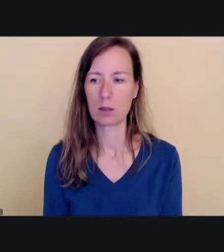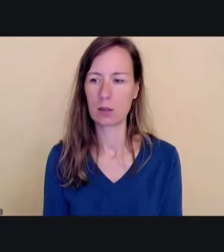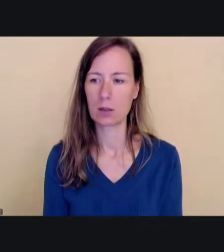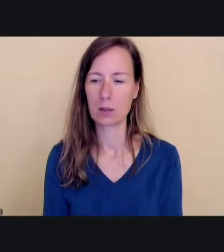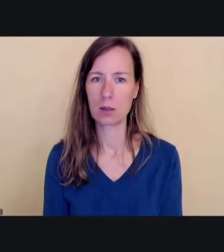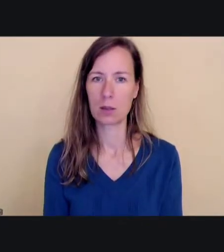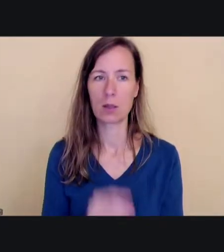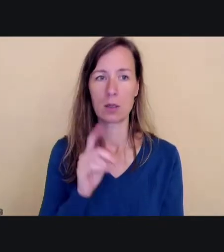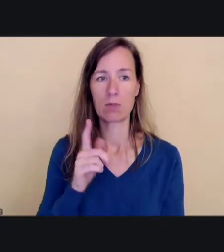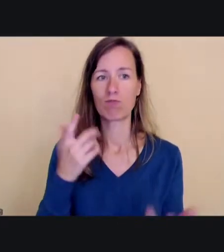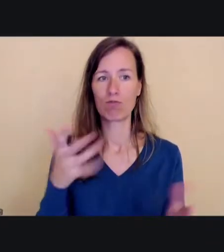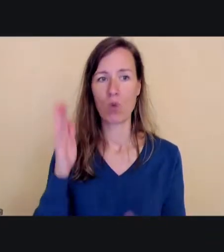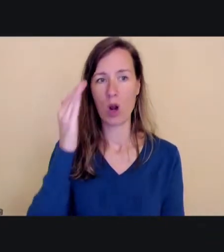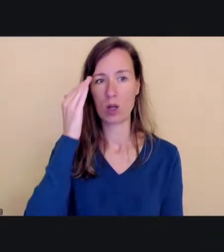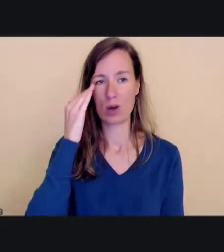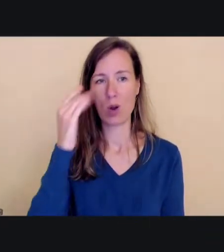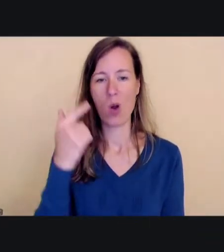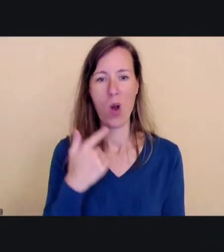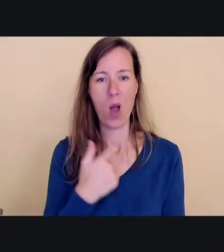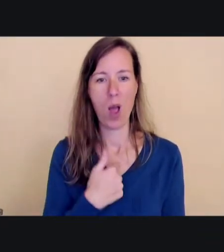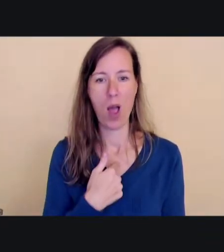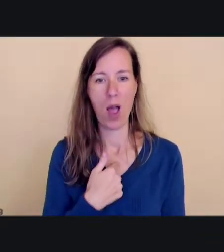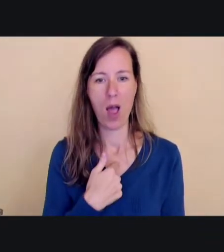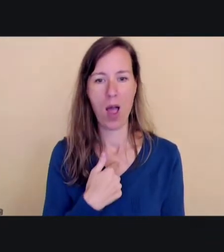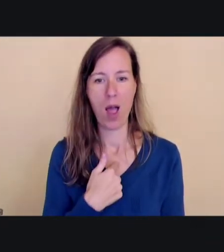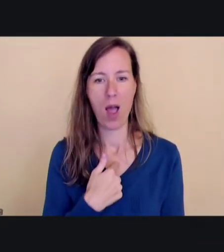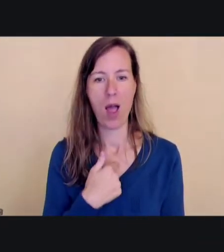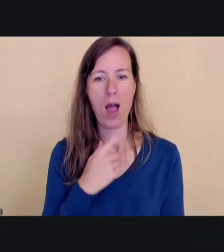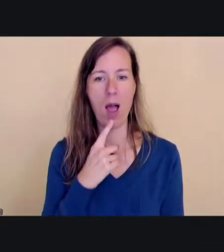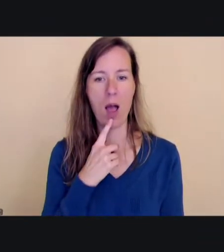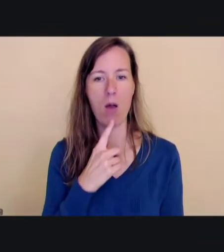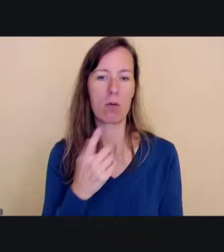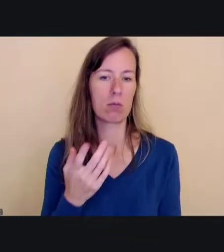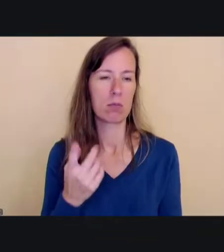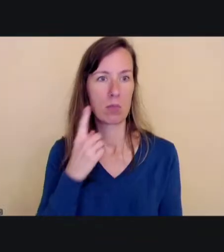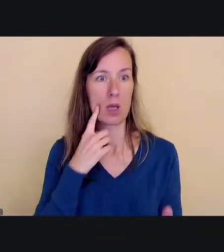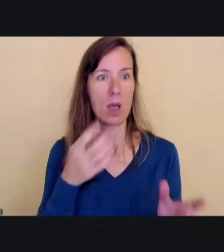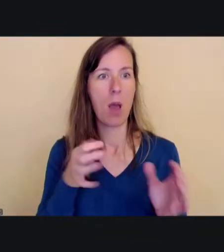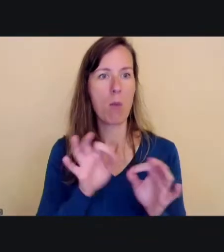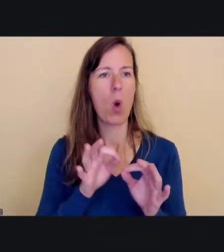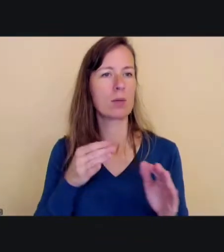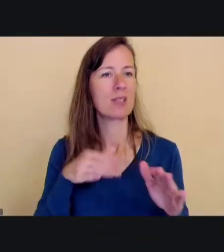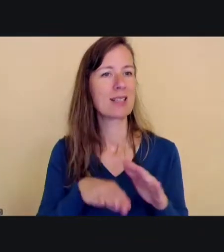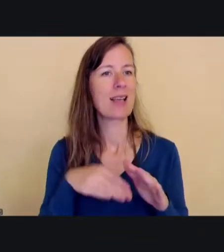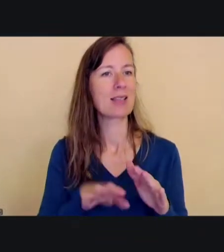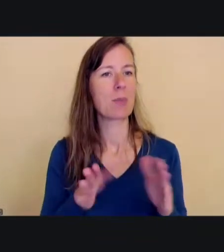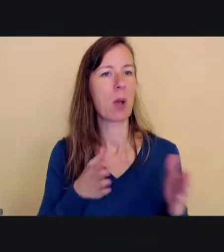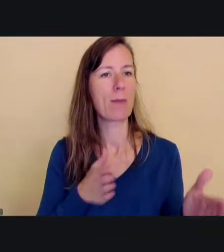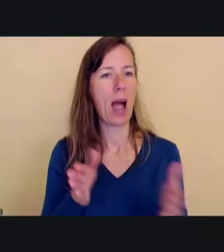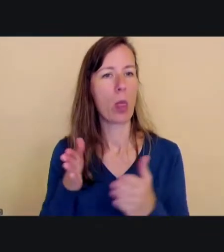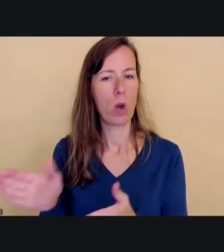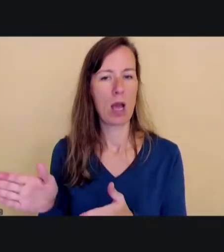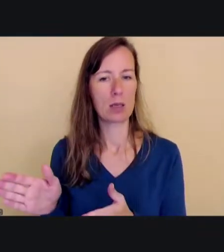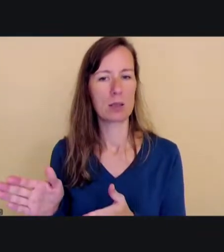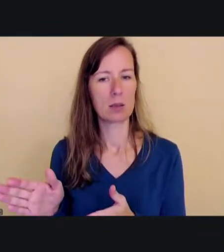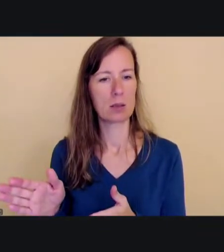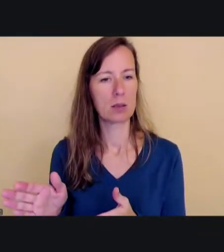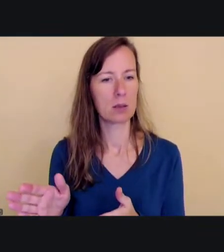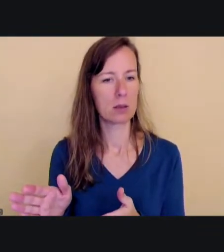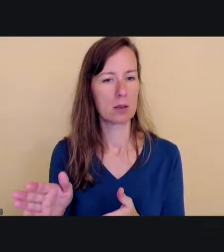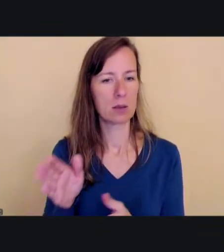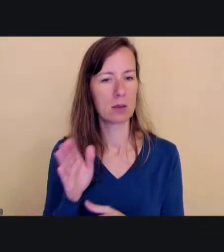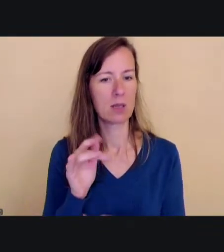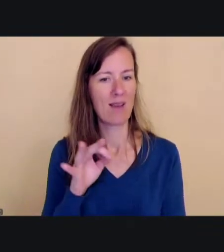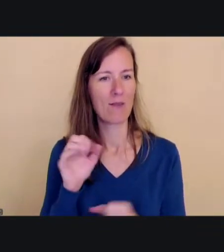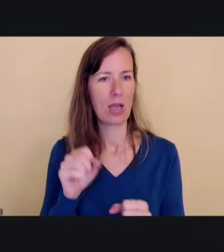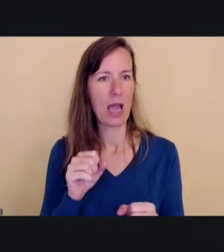that my thing is always accessible pathways. You know, so if somehow we could work that into you know, where we're talking